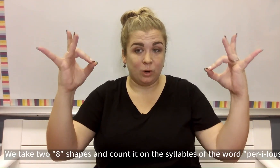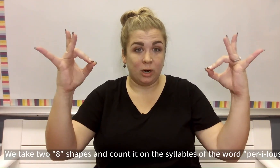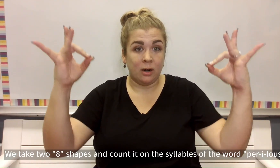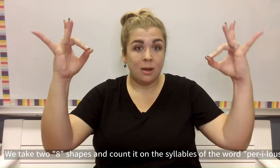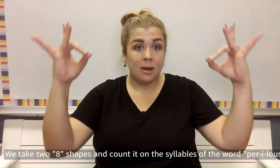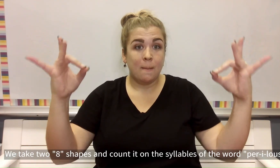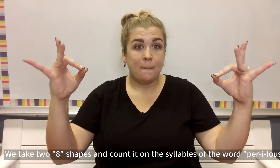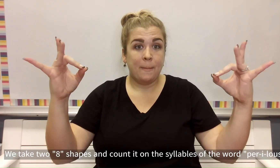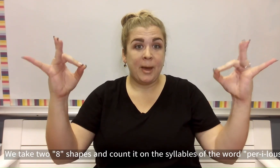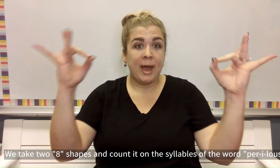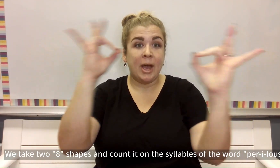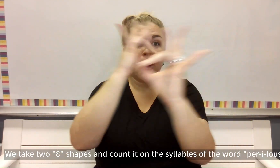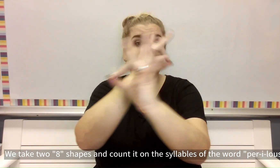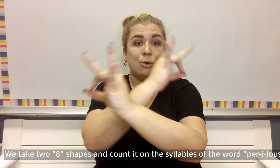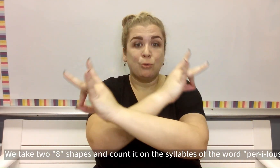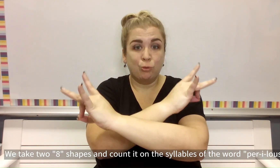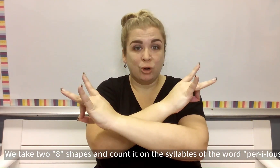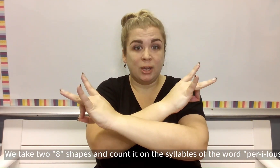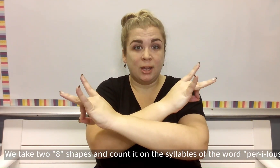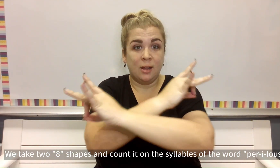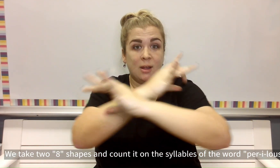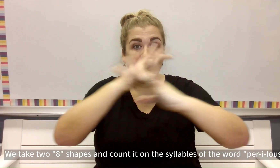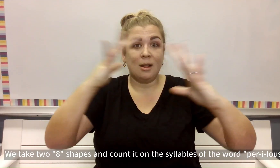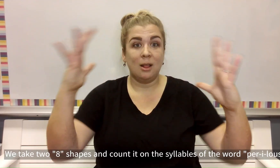word. Perilous.